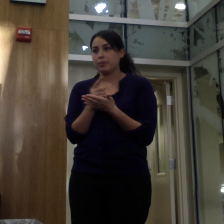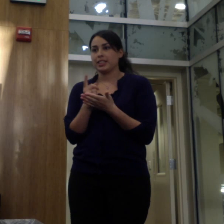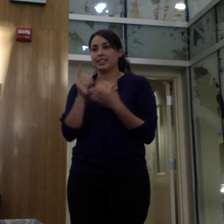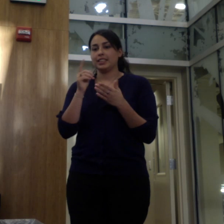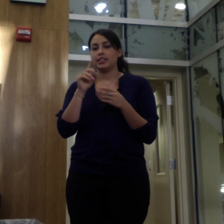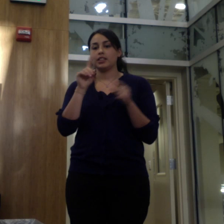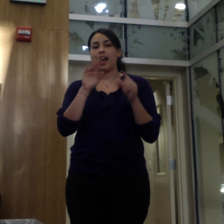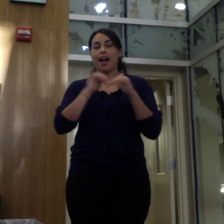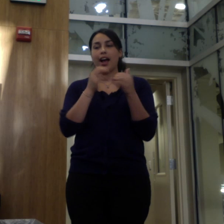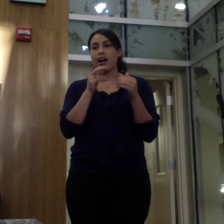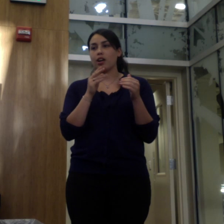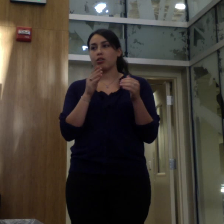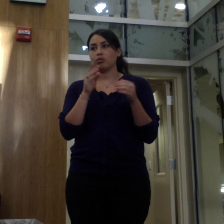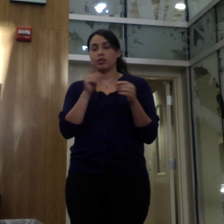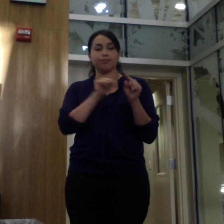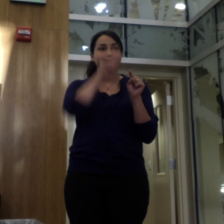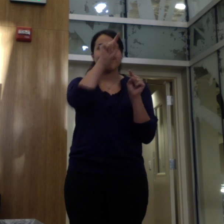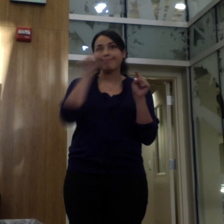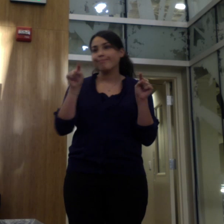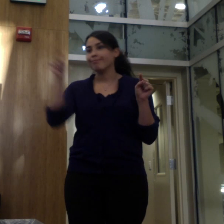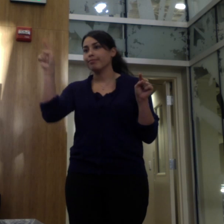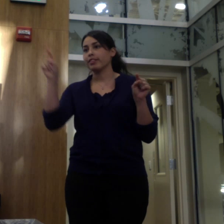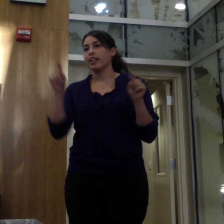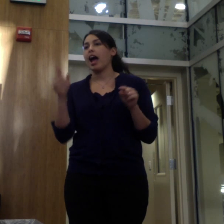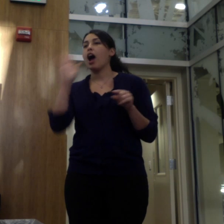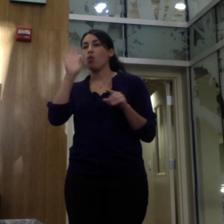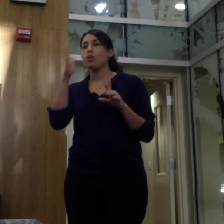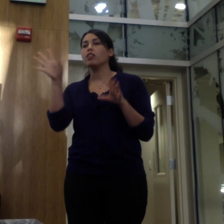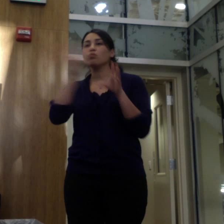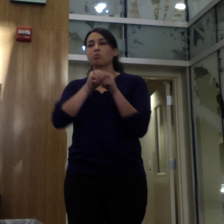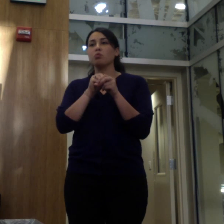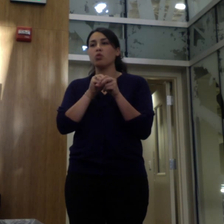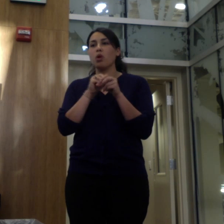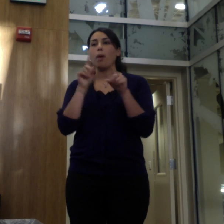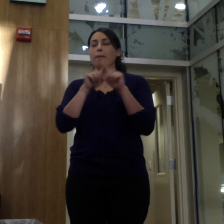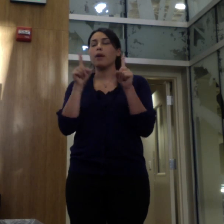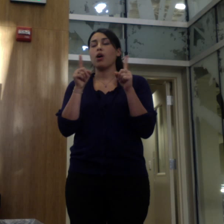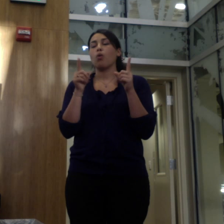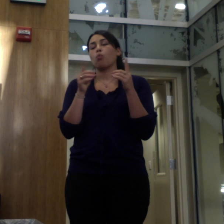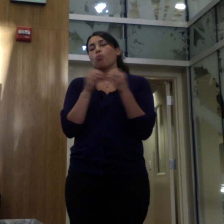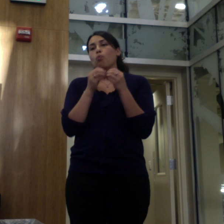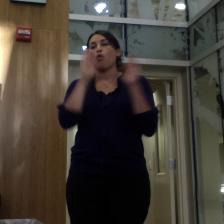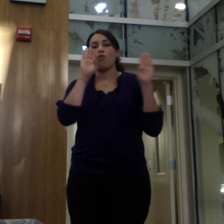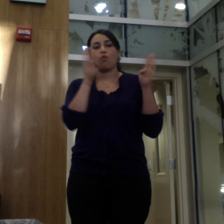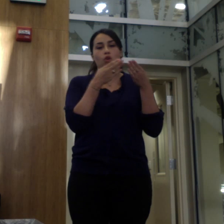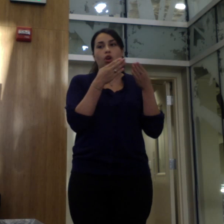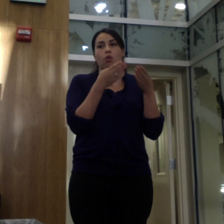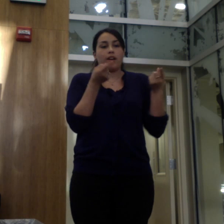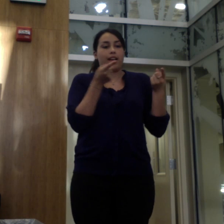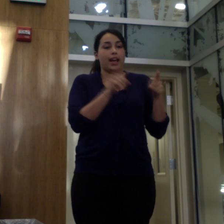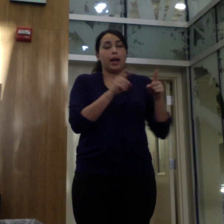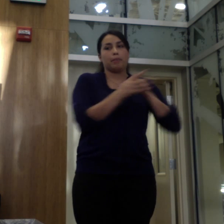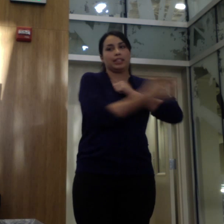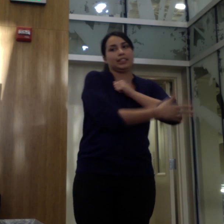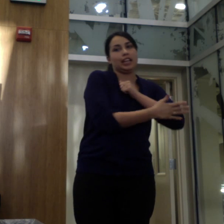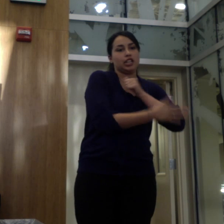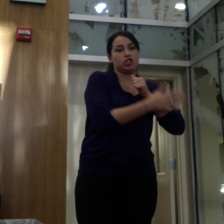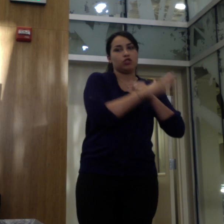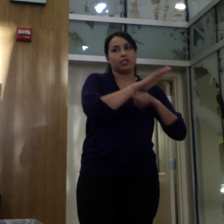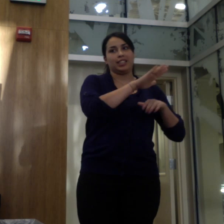some degree within this class tonight, but today we're really going to focus on what happens in an urban setting. And just